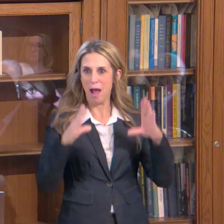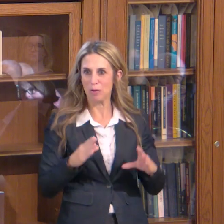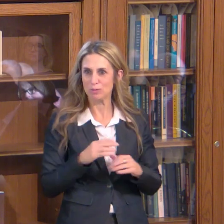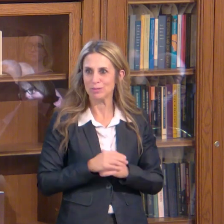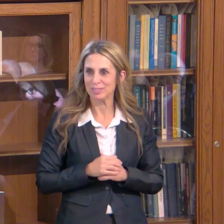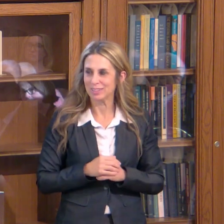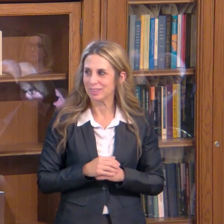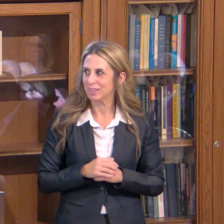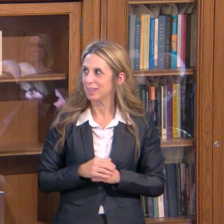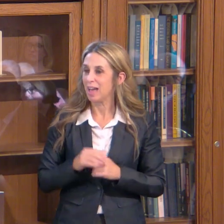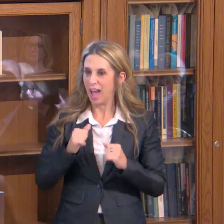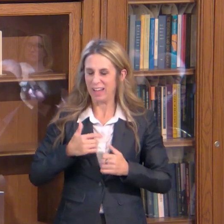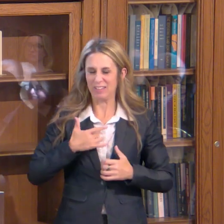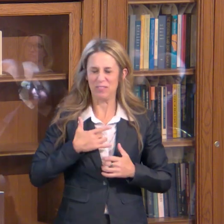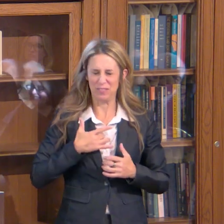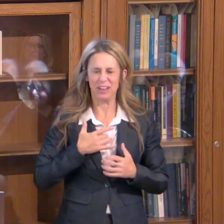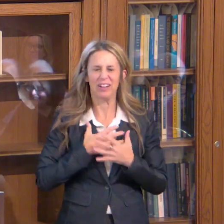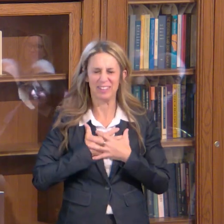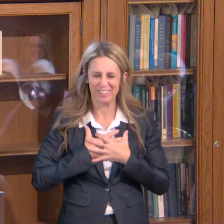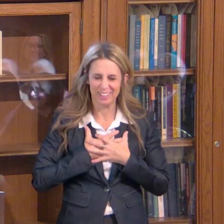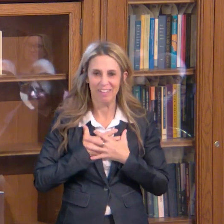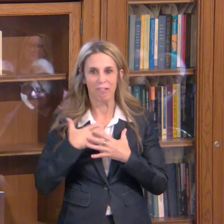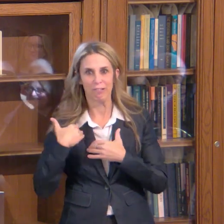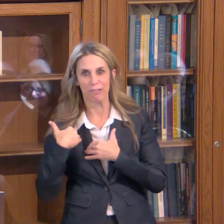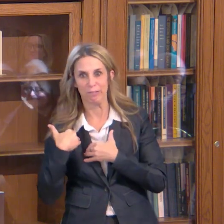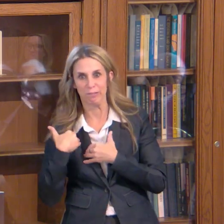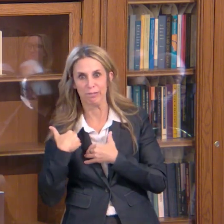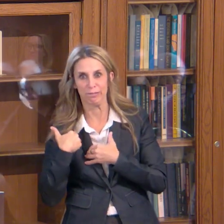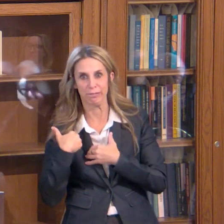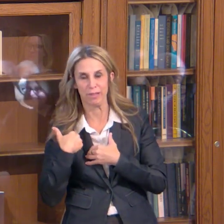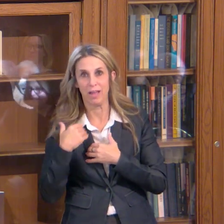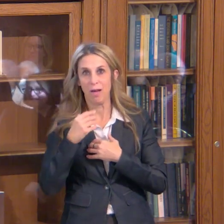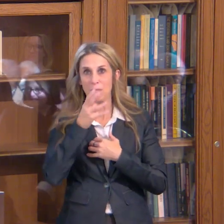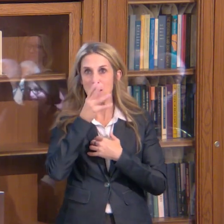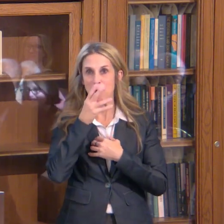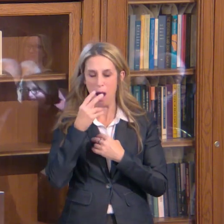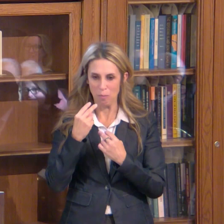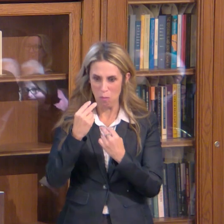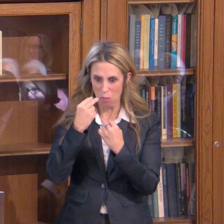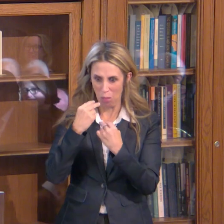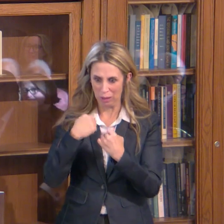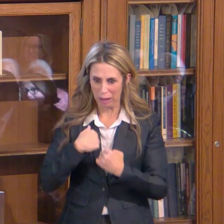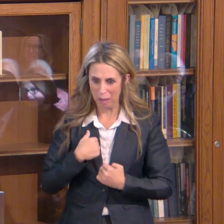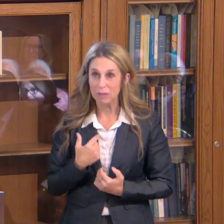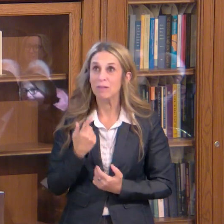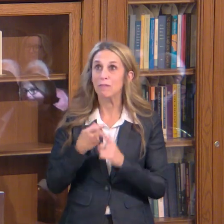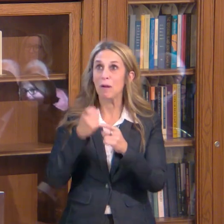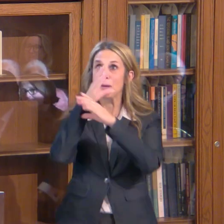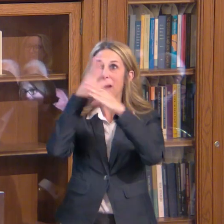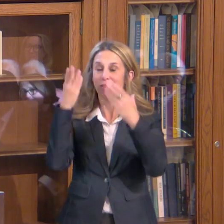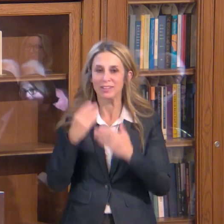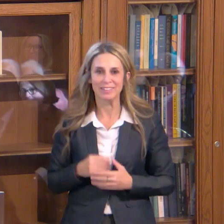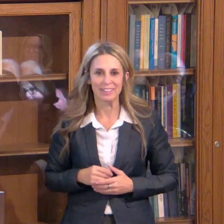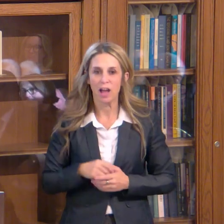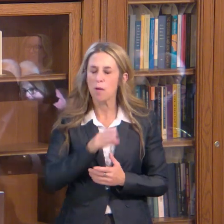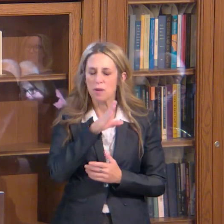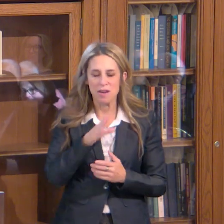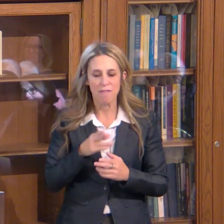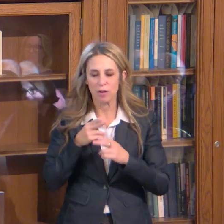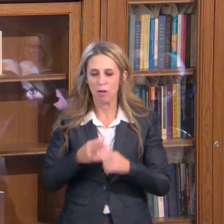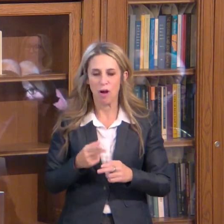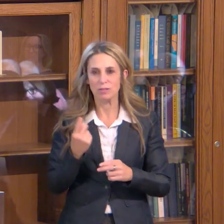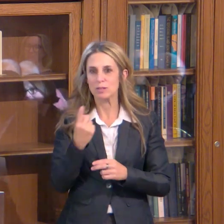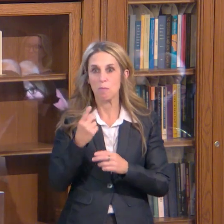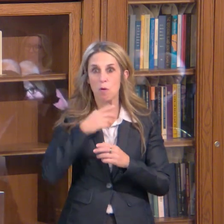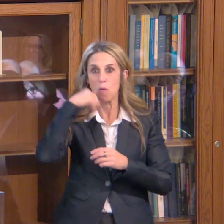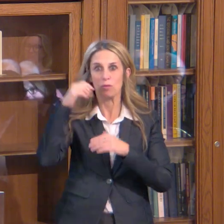my mother I can feel the weight of those eyeballs and no way what I call uh an elder